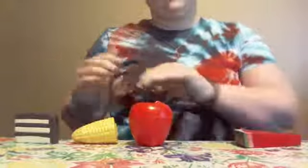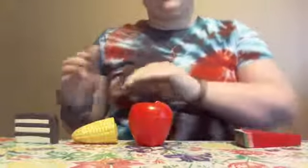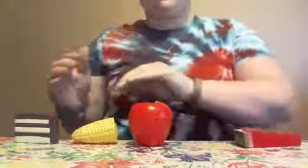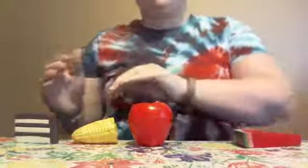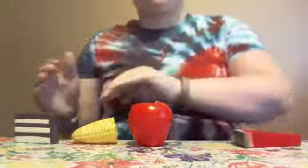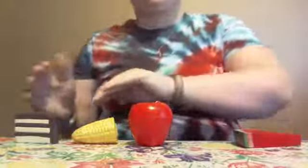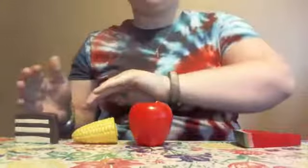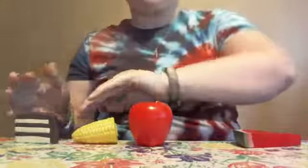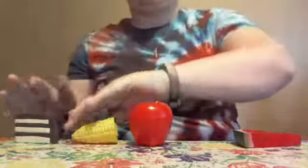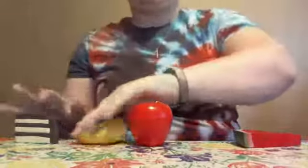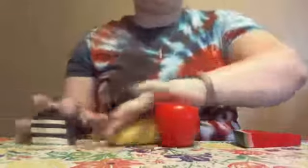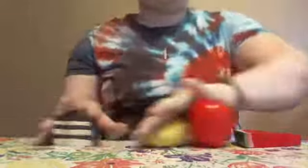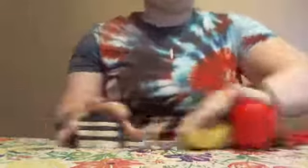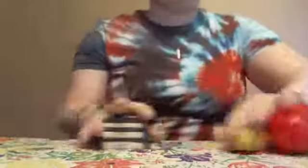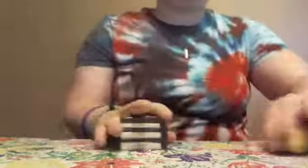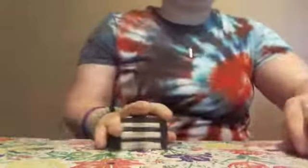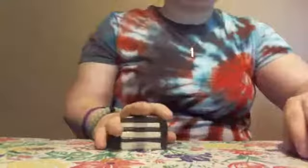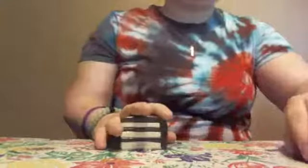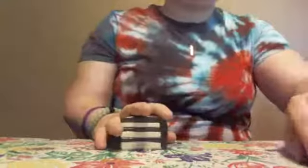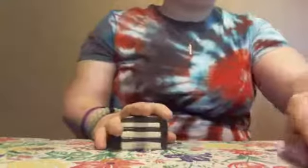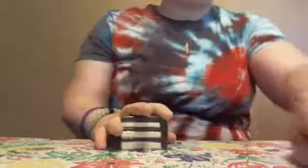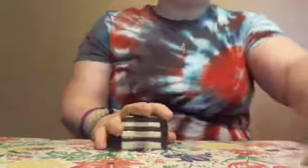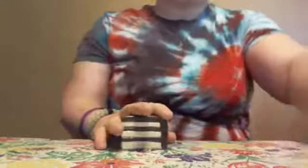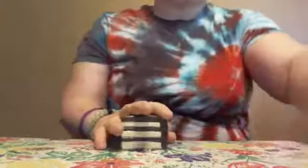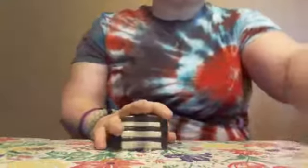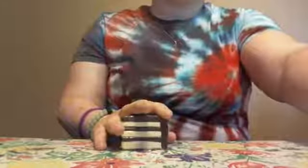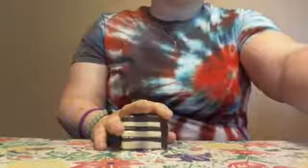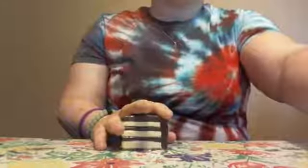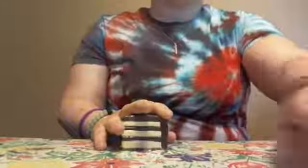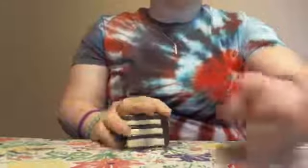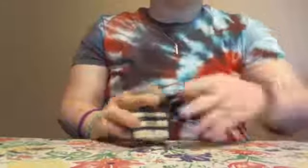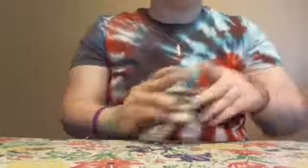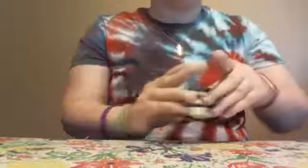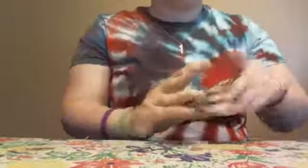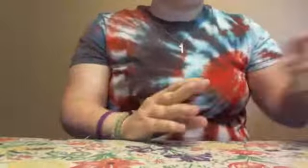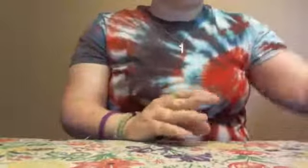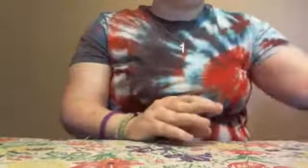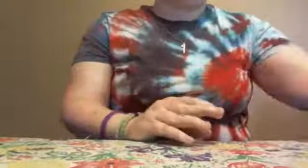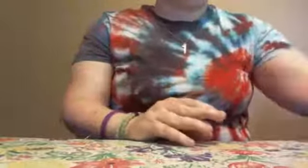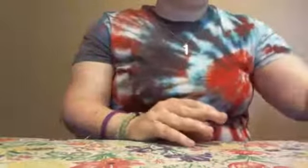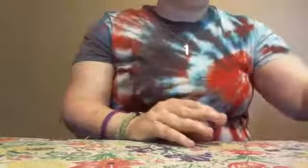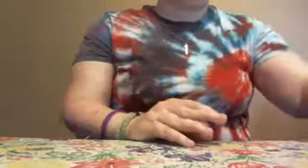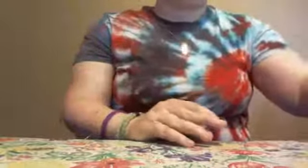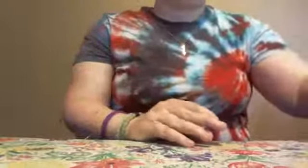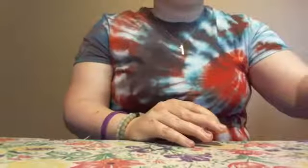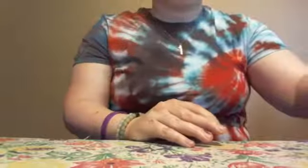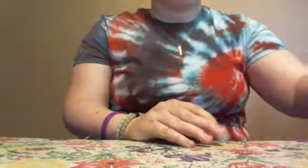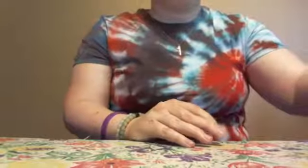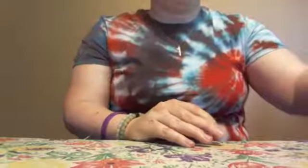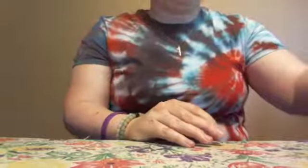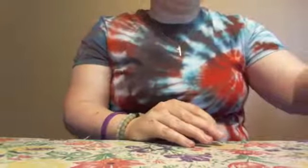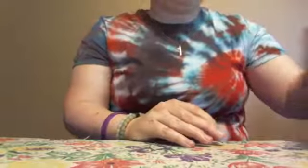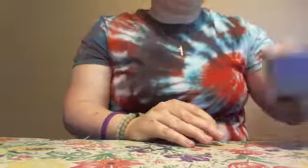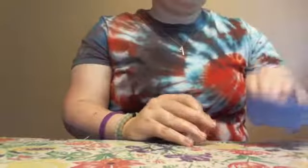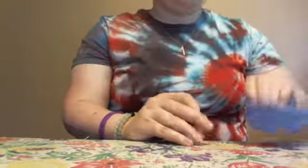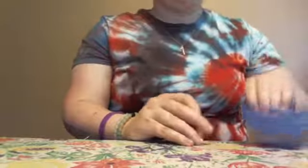Okay, time is up. All right. And now I'm